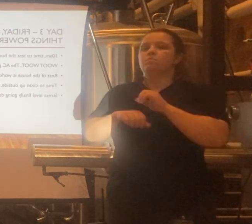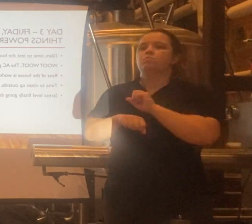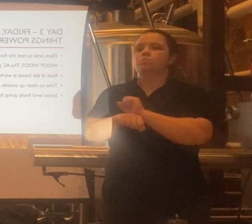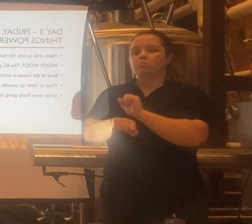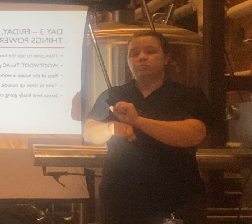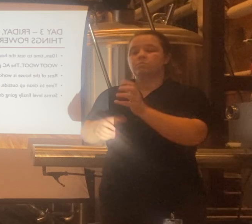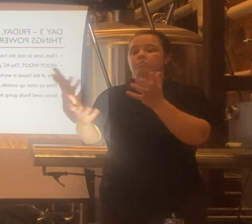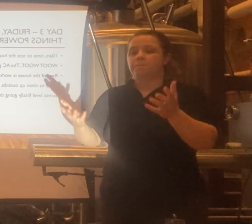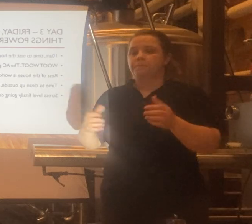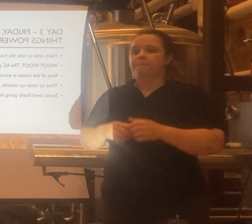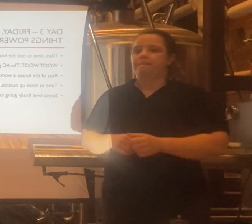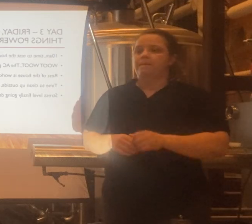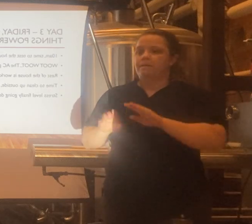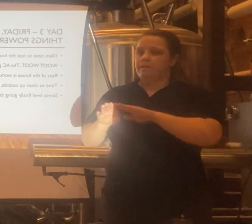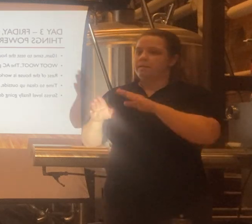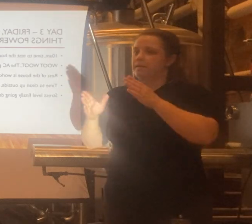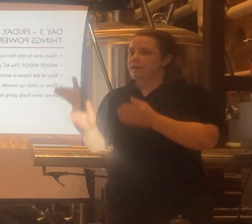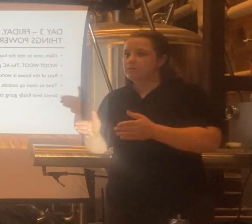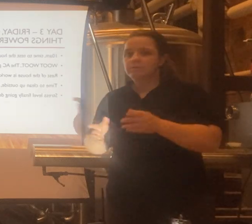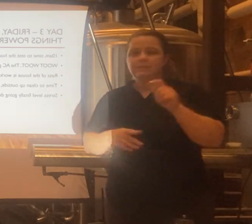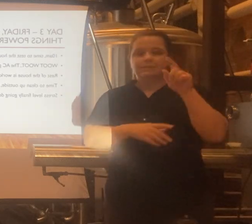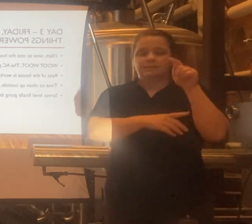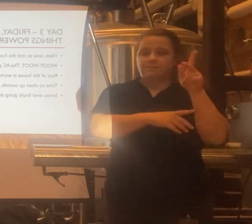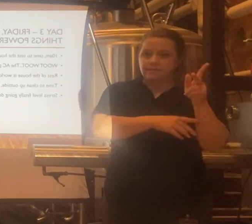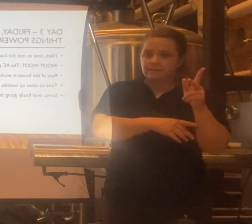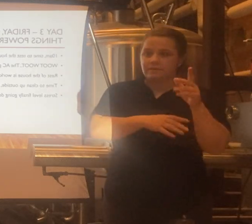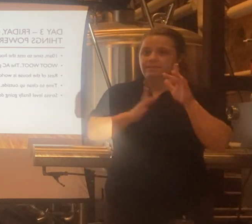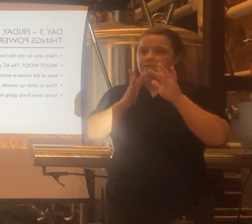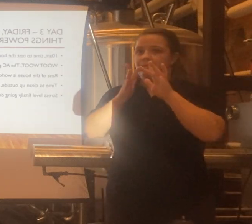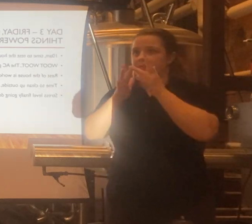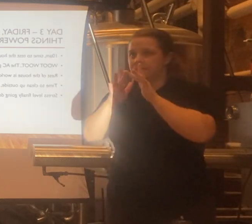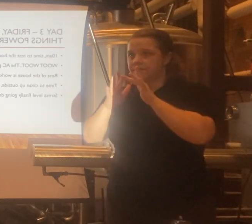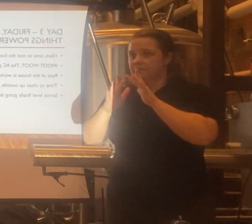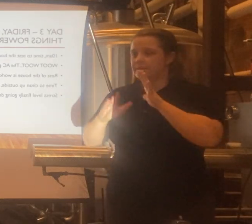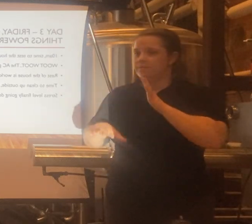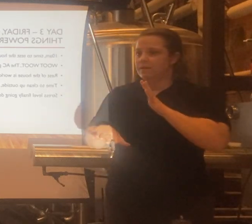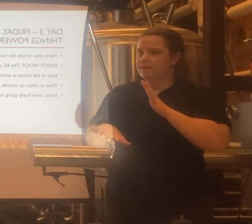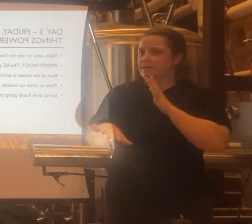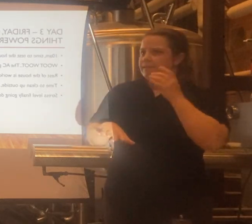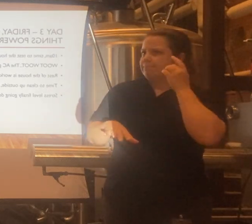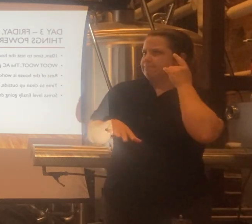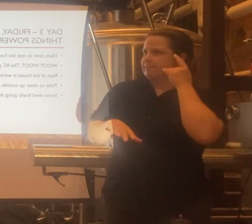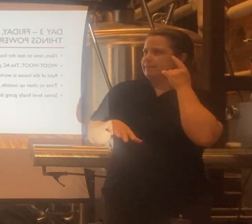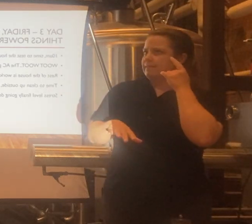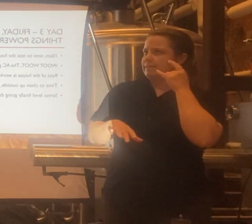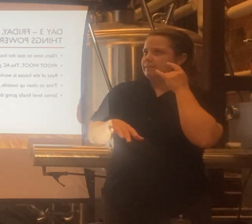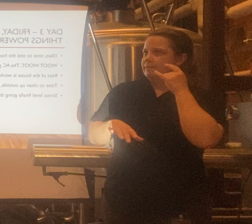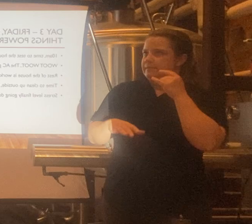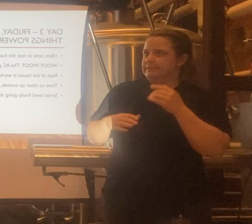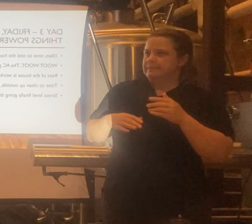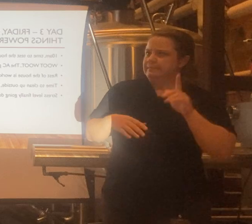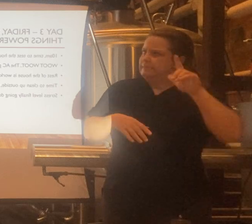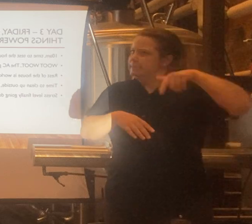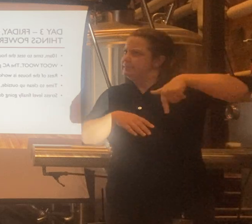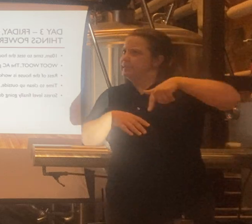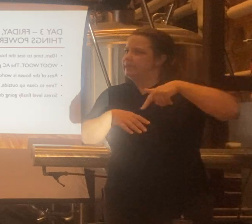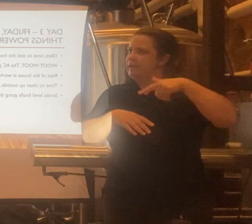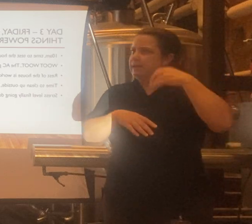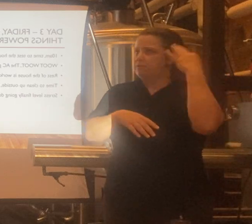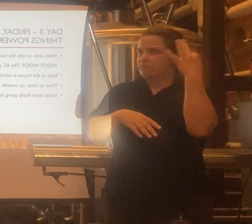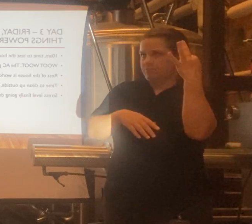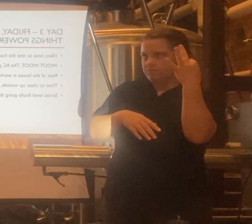The rest of the house was working, main TV was up. I tested the internet, and I think it came up late Friday when the internet came up because we didn't get any lines torn